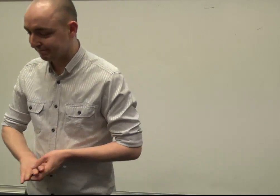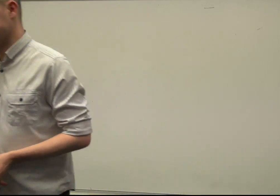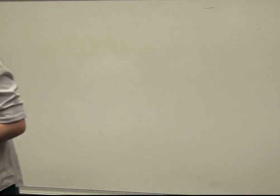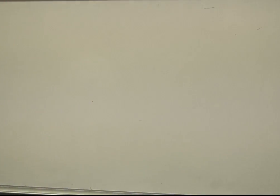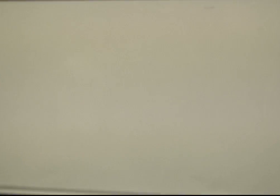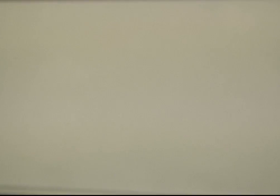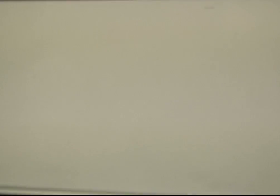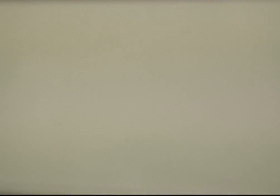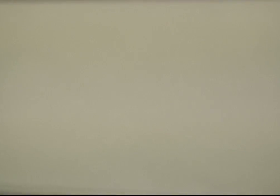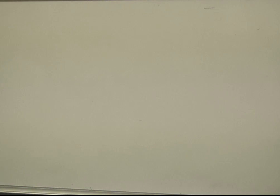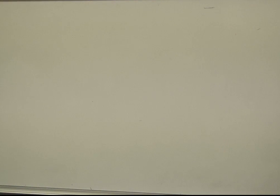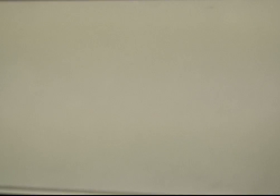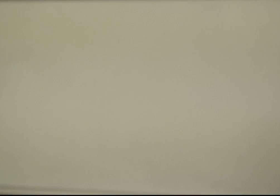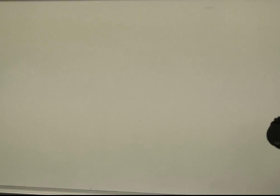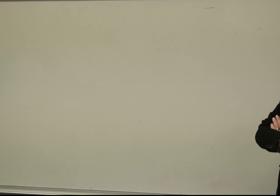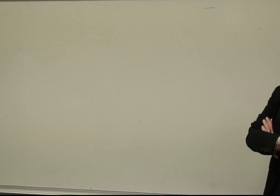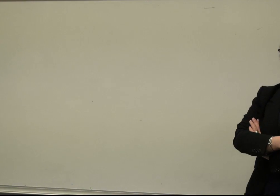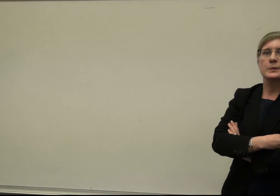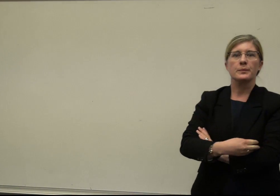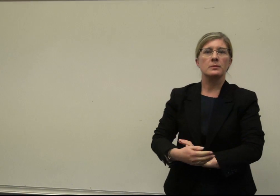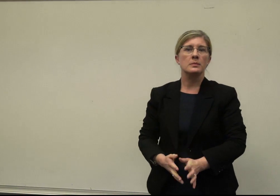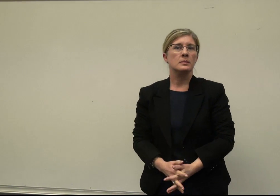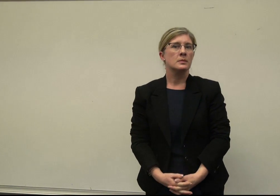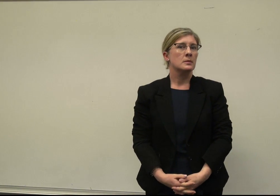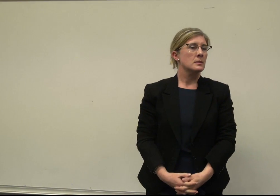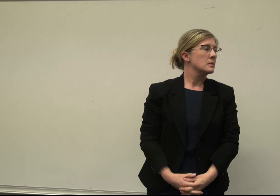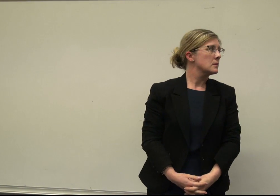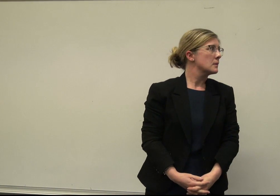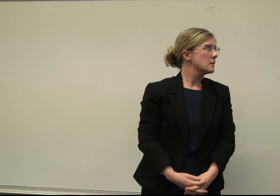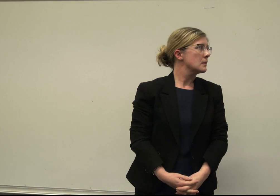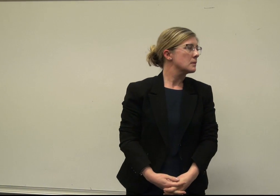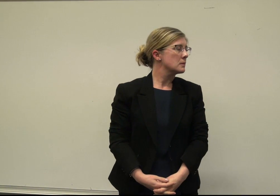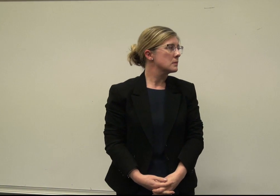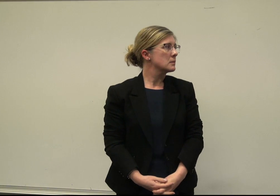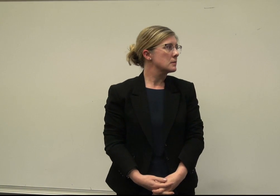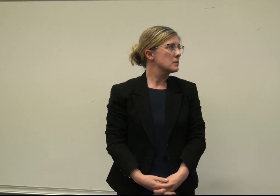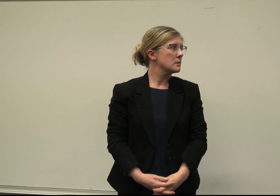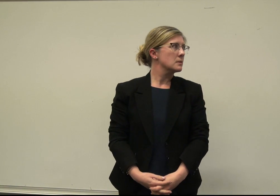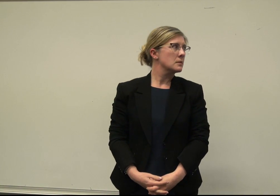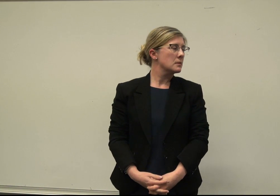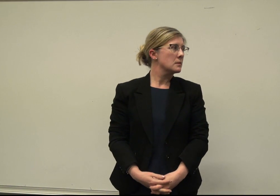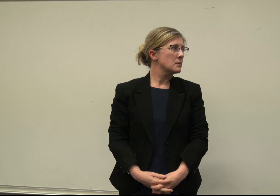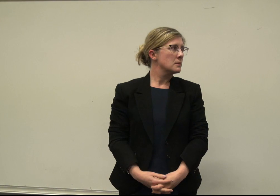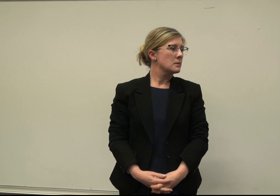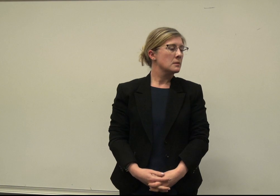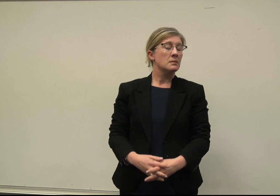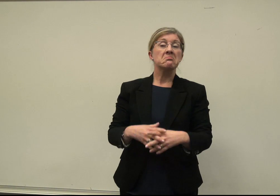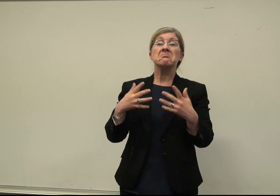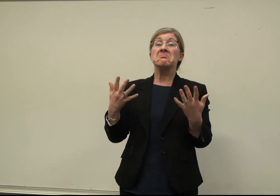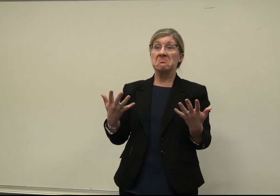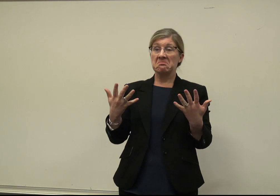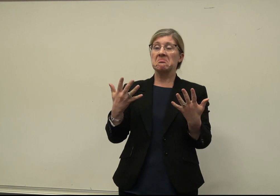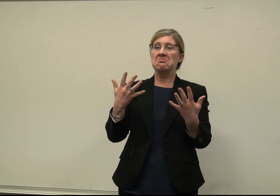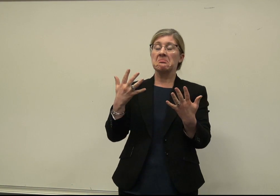parents? Who can teach them sign language? Well, I think the first thing to say is